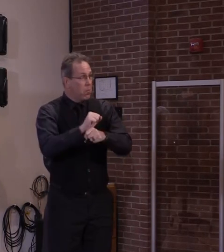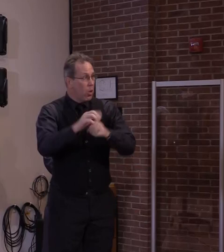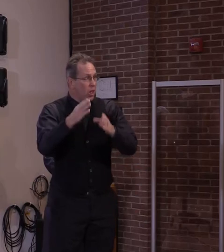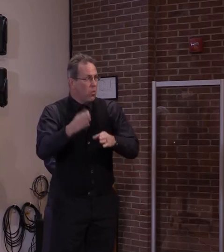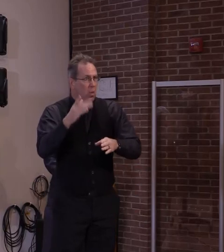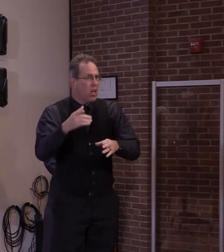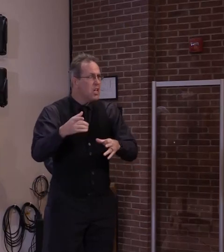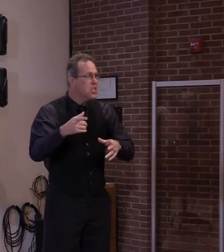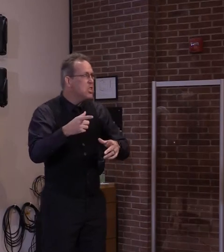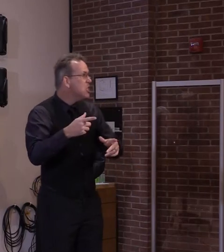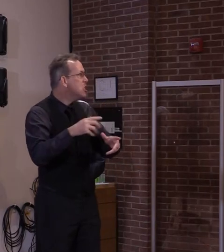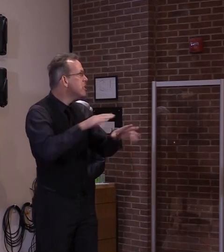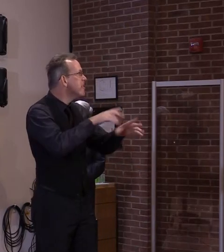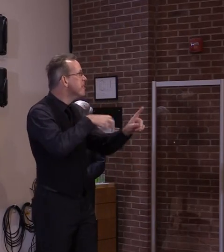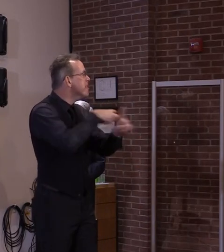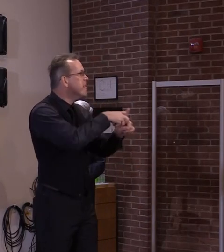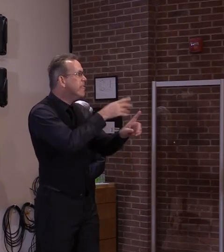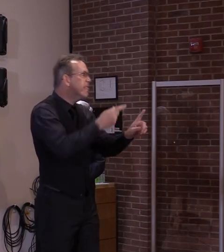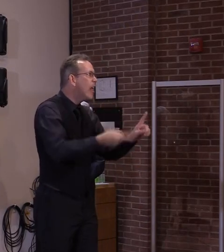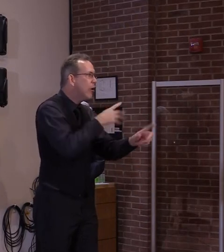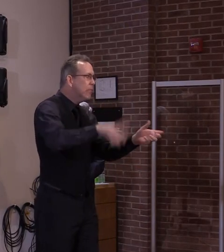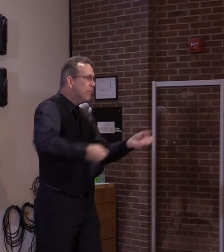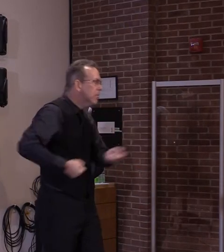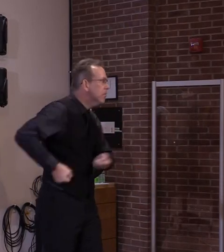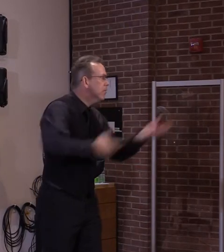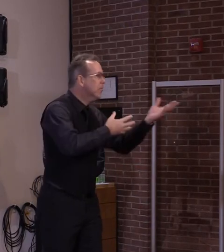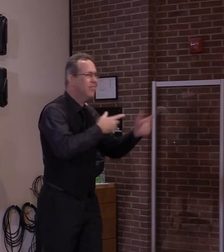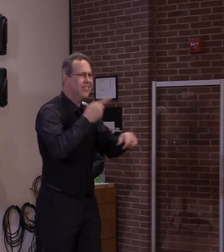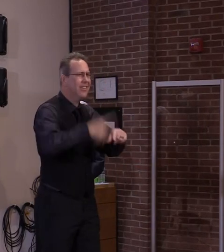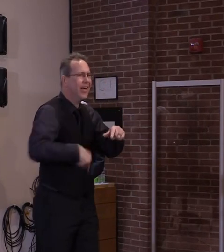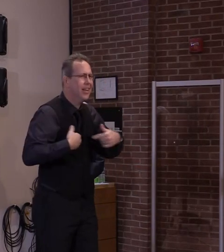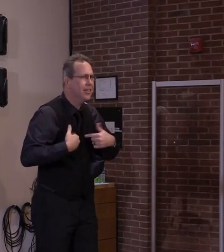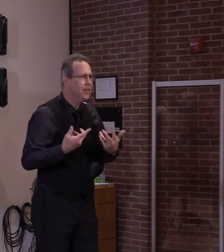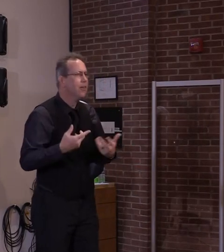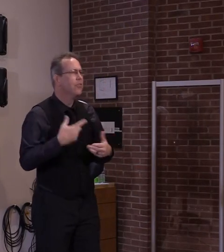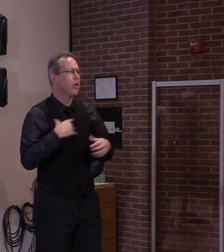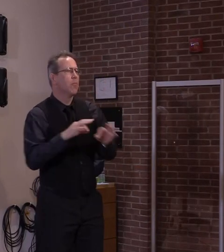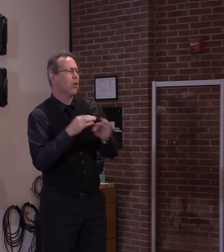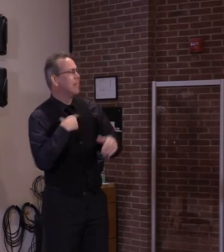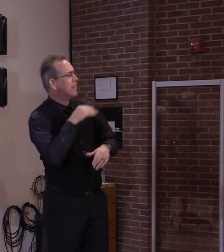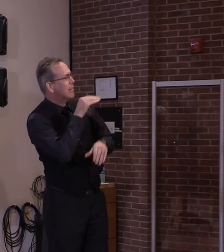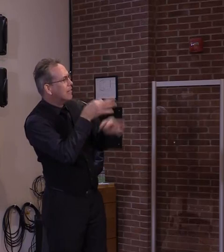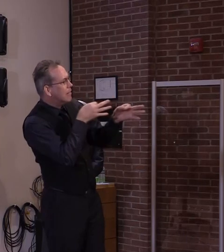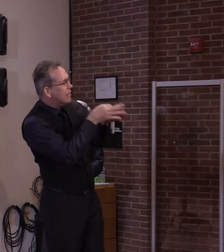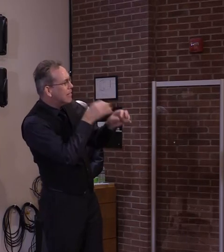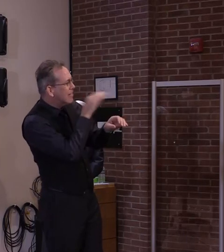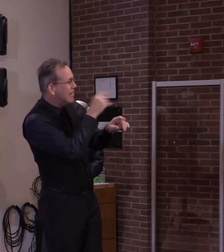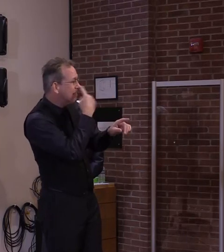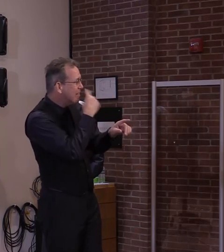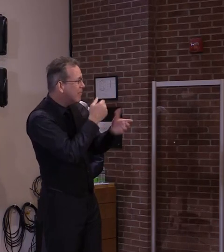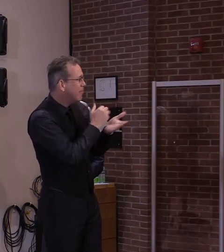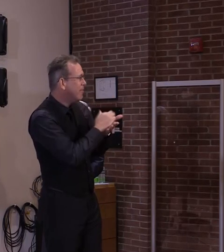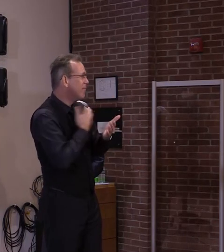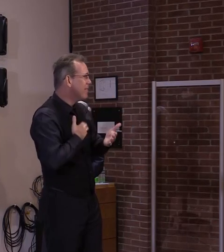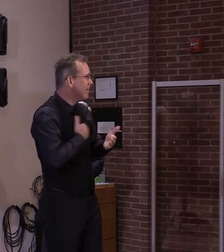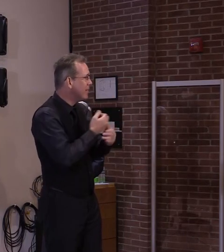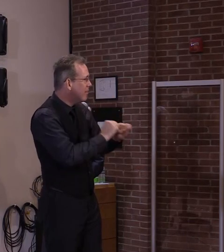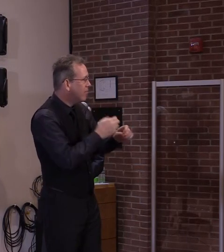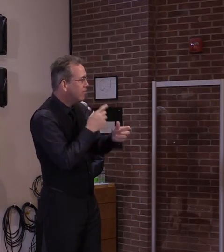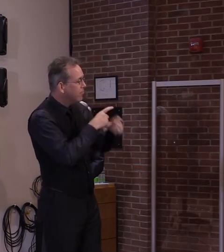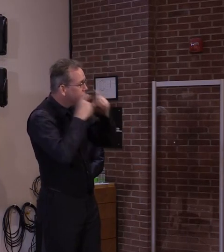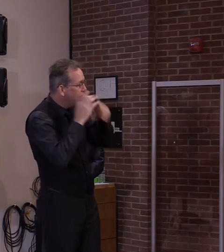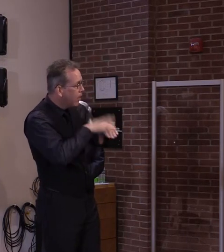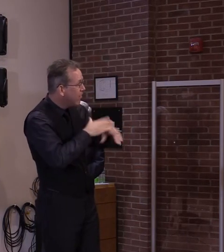in this hard way. It's really just a reminder to people to ask them to stay safe. And, just to remind everybody again, if